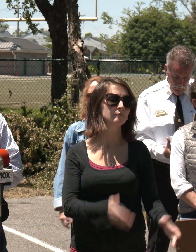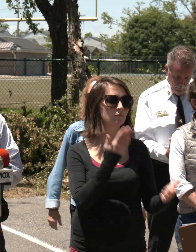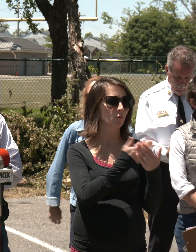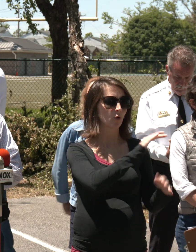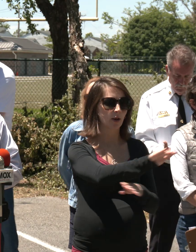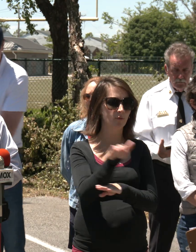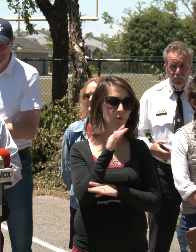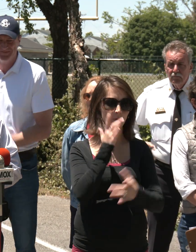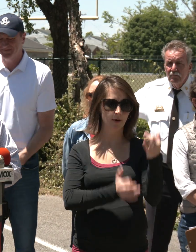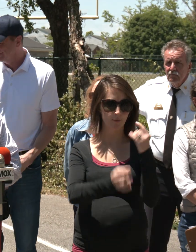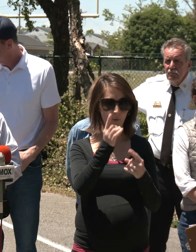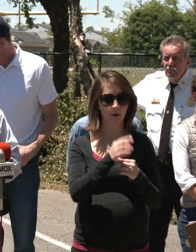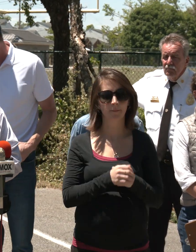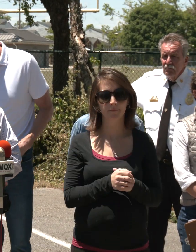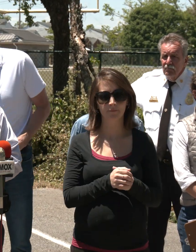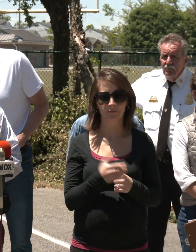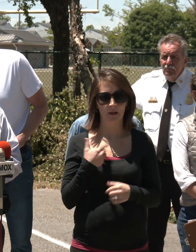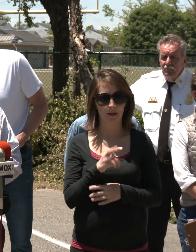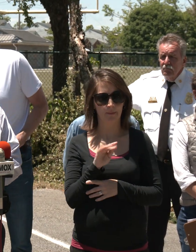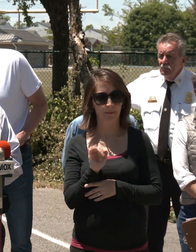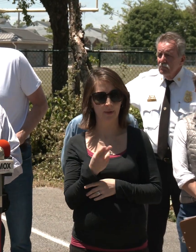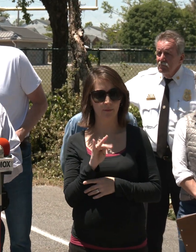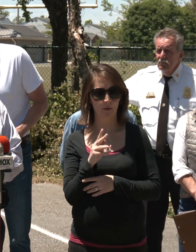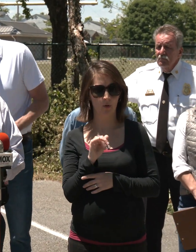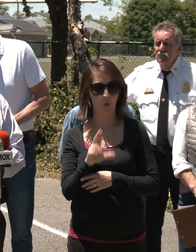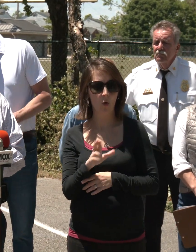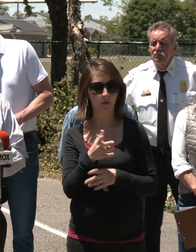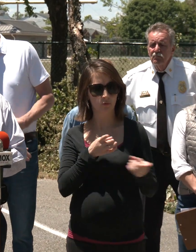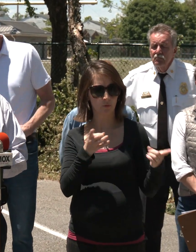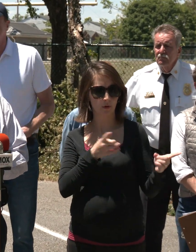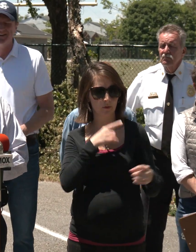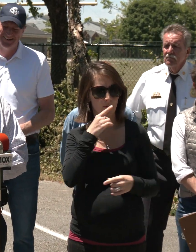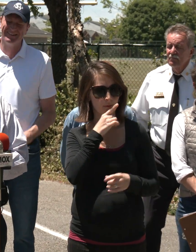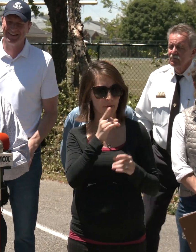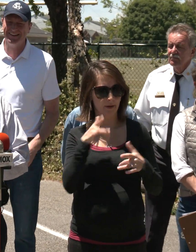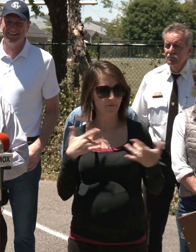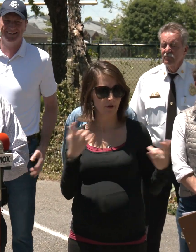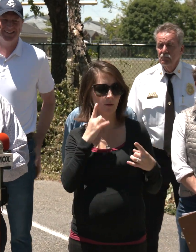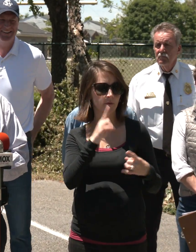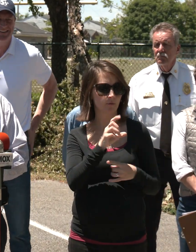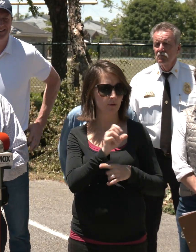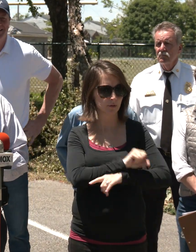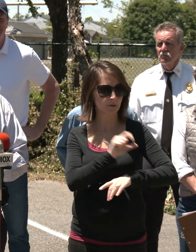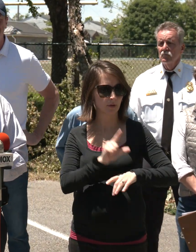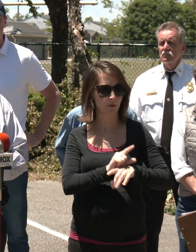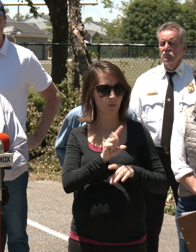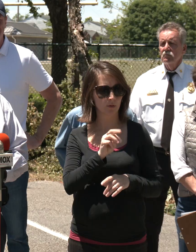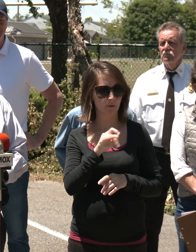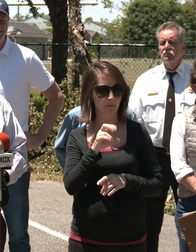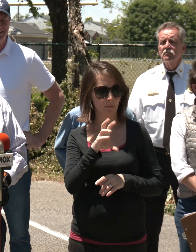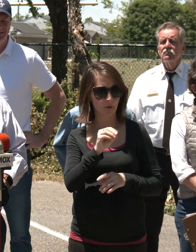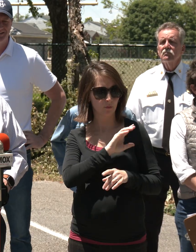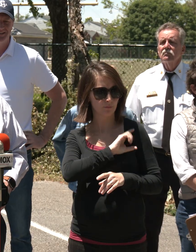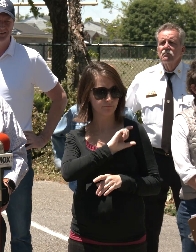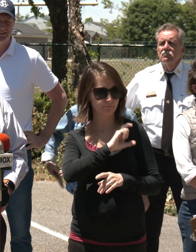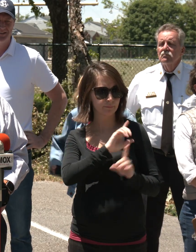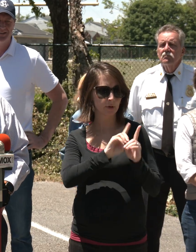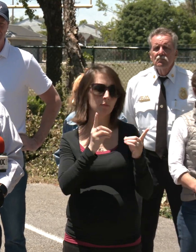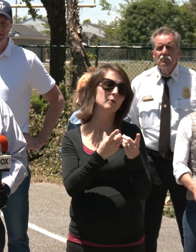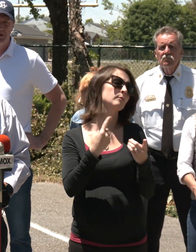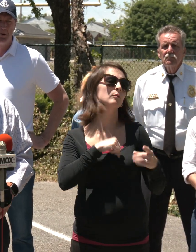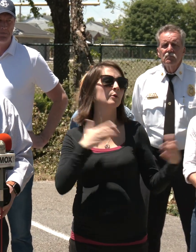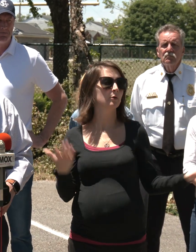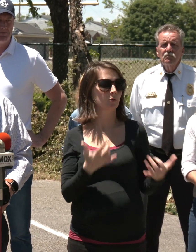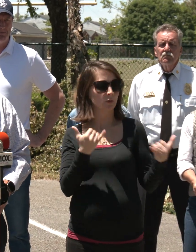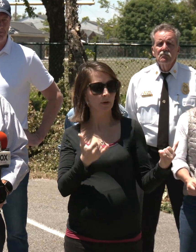Good afternoon, everyone. I'm Mitch McCoy. I'm the Director of Public Affairs and Information for the St. Louis Metropolitan Police Department. We're here today to provide